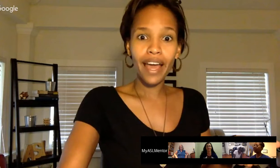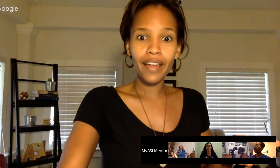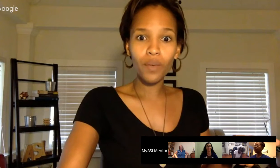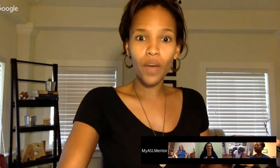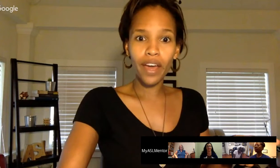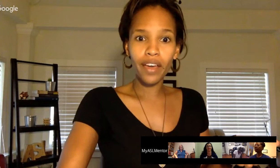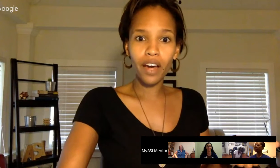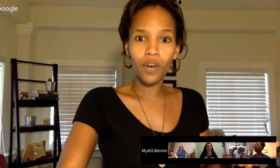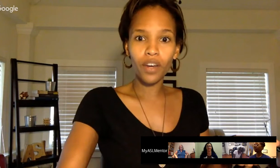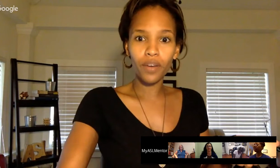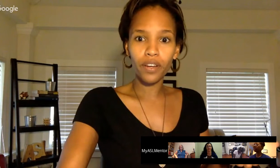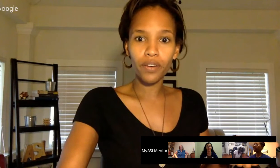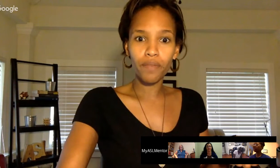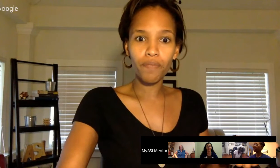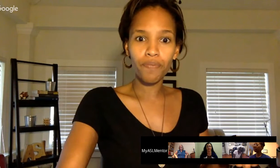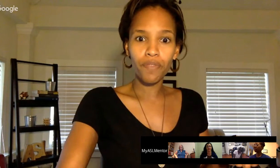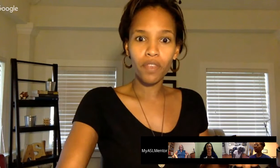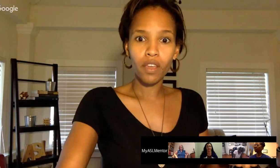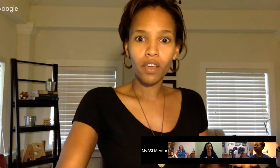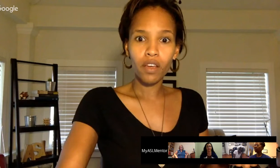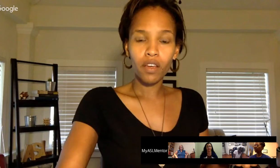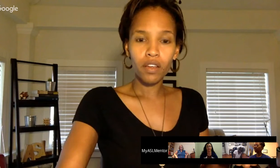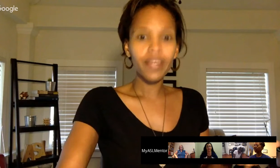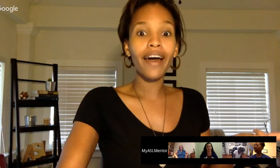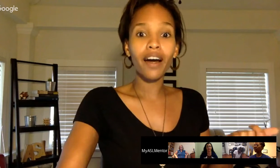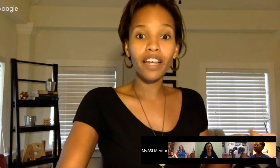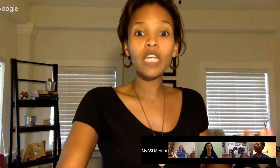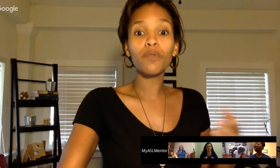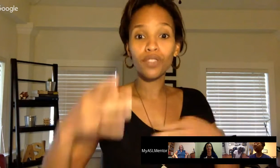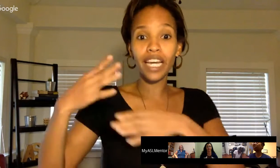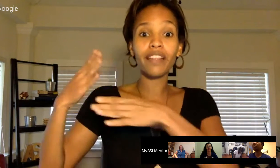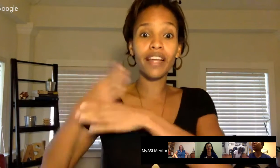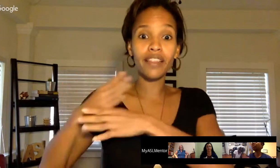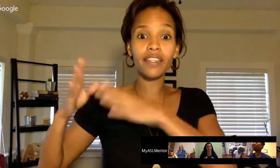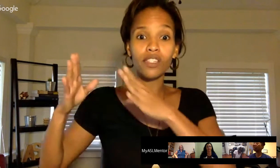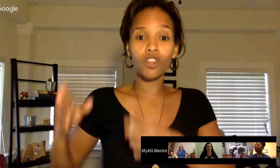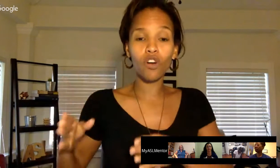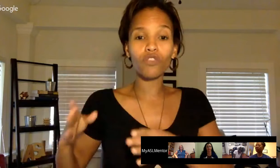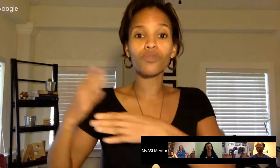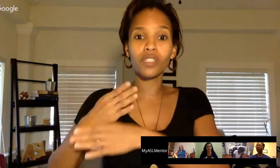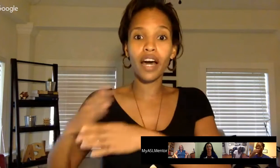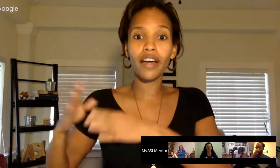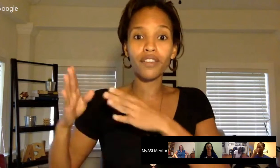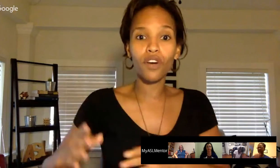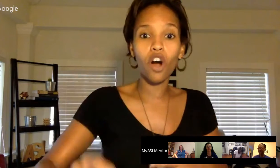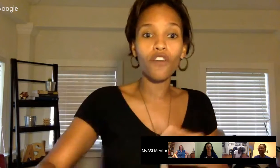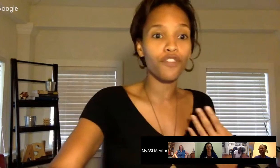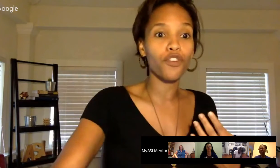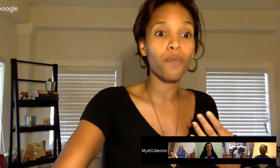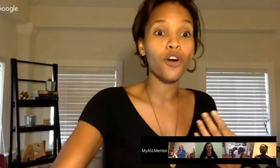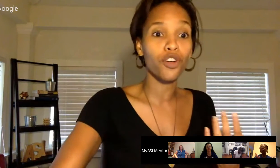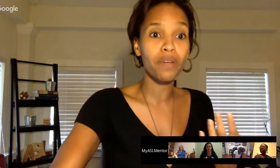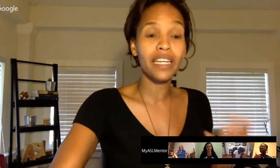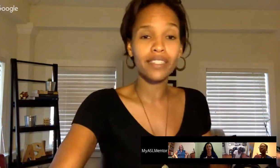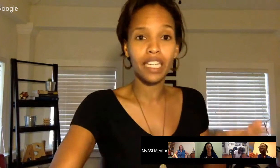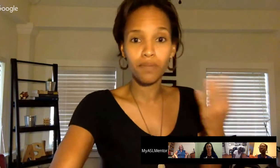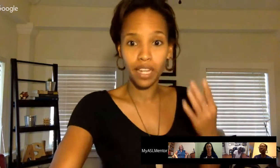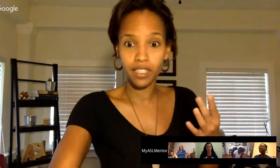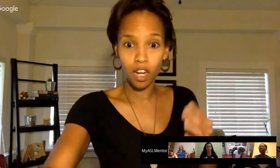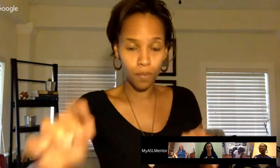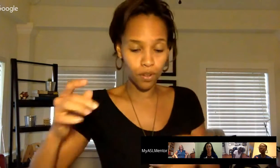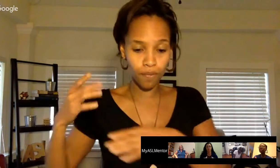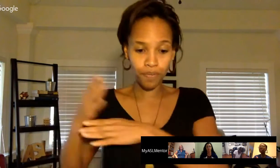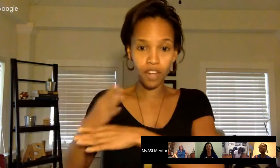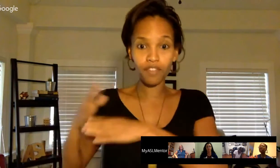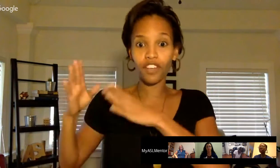But anyway, oh, here we go. Yeah, a lot of people are saying that this is also signed often for partner, meaning